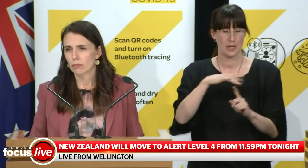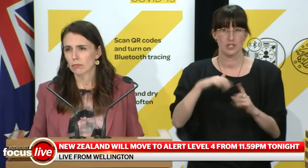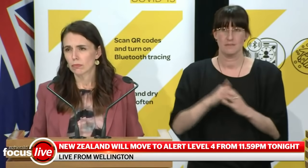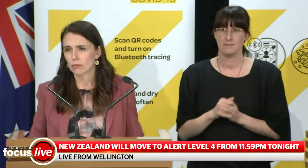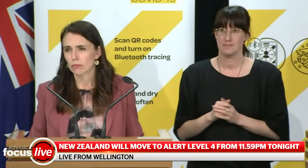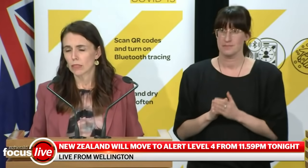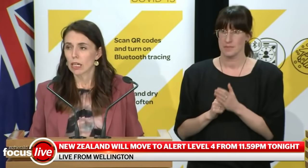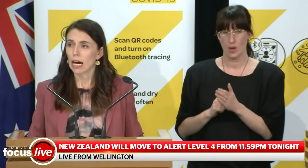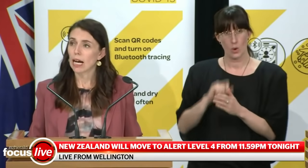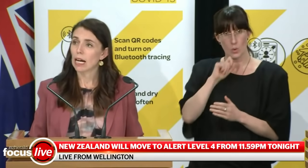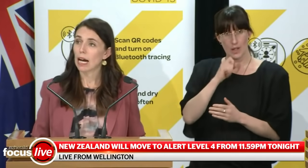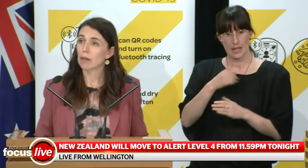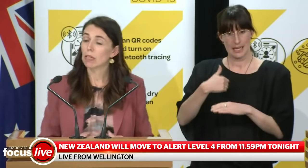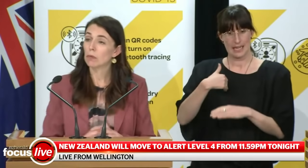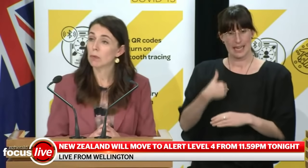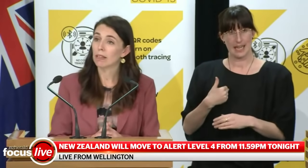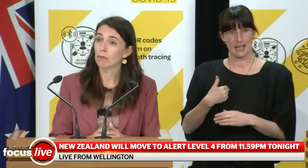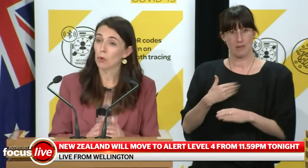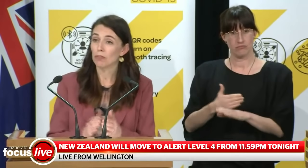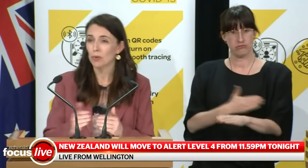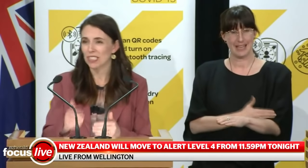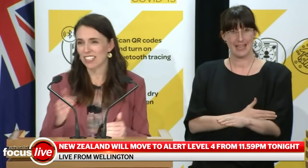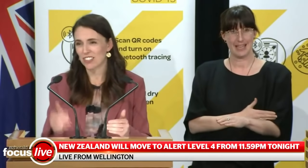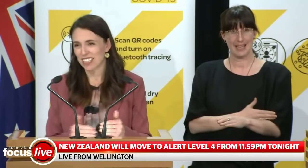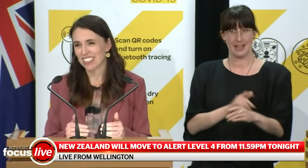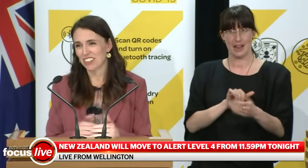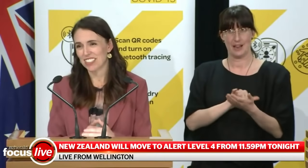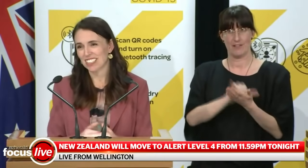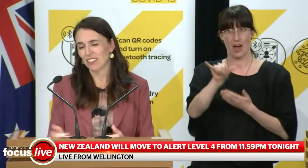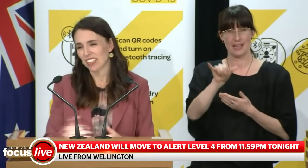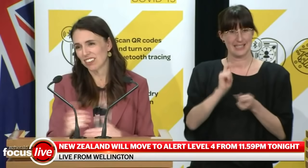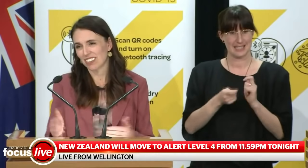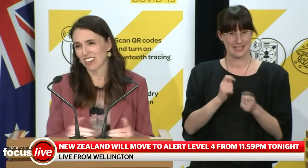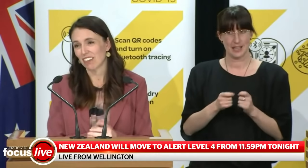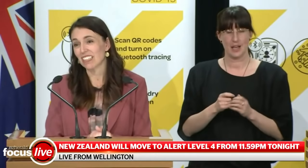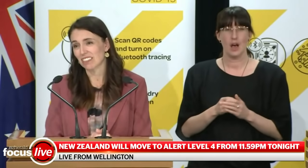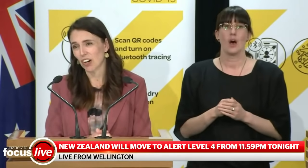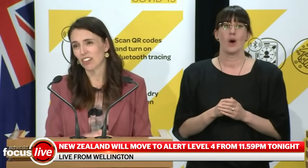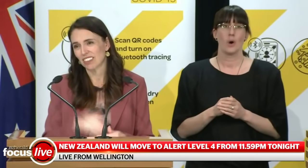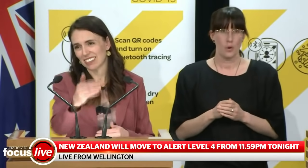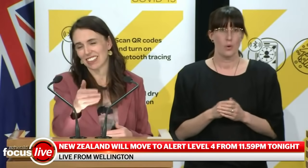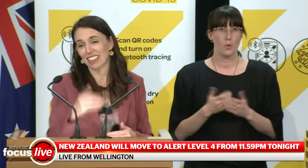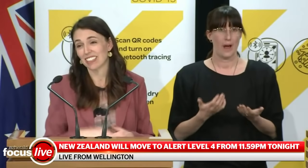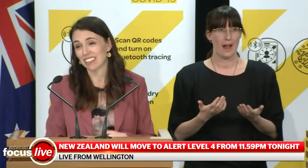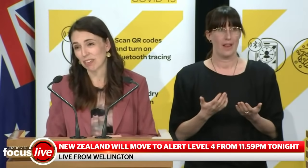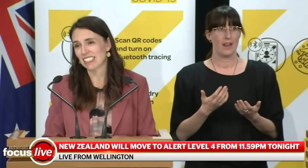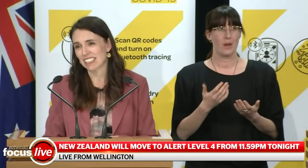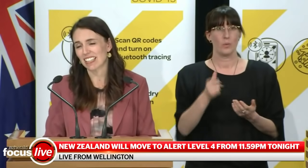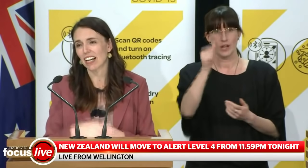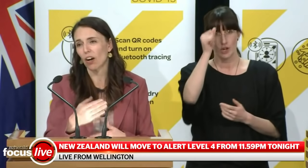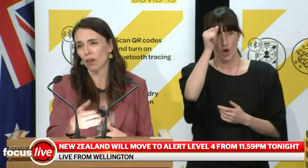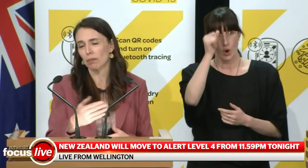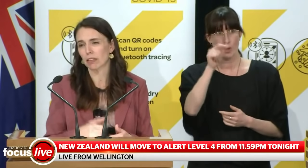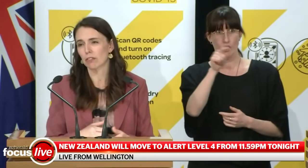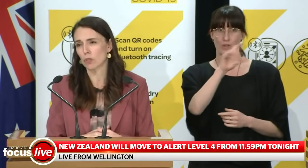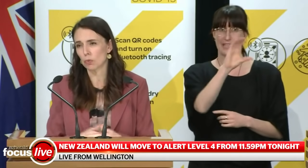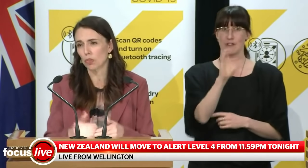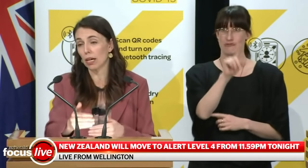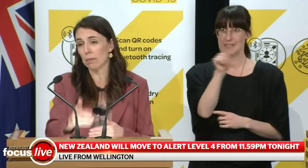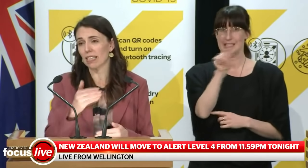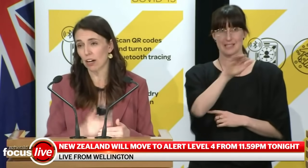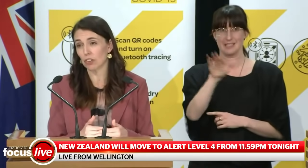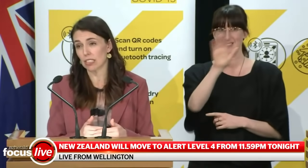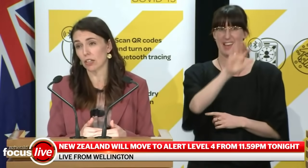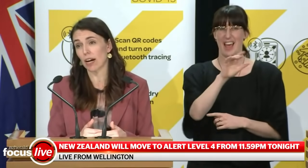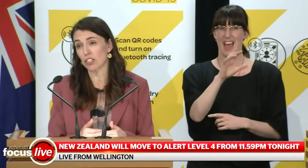too, presumably? It would be more, of course, the entry into New Zealand. We know there are rates of COVID in places that they're going, but of course we'll